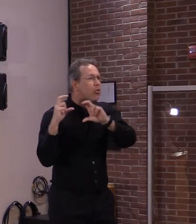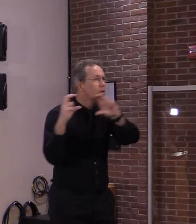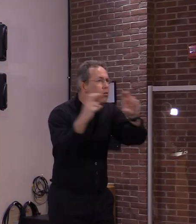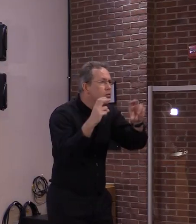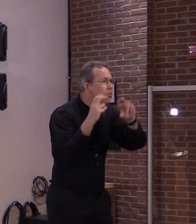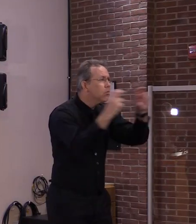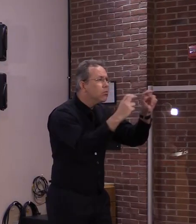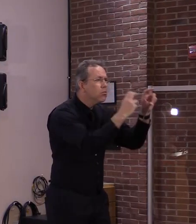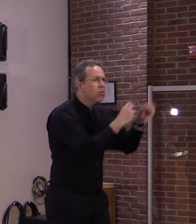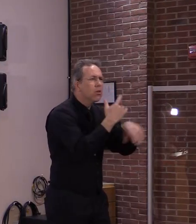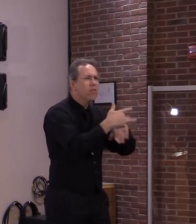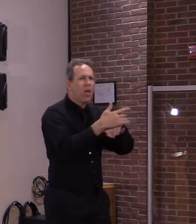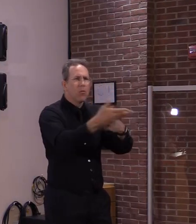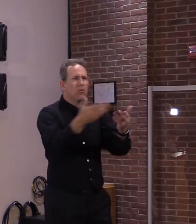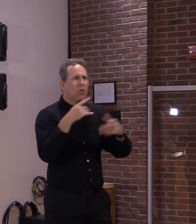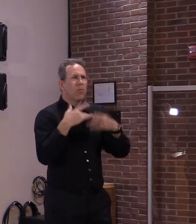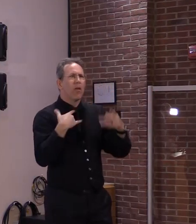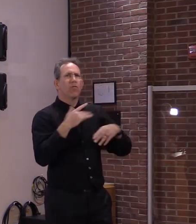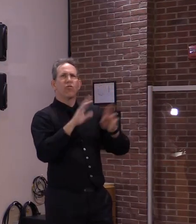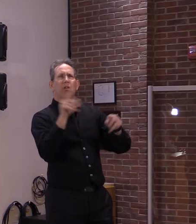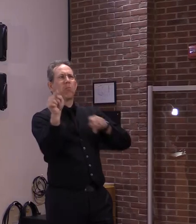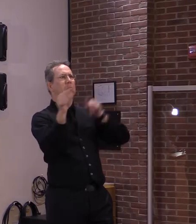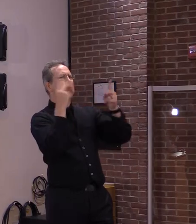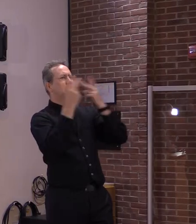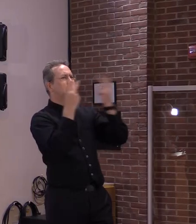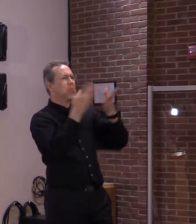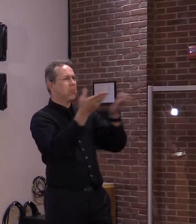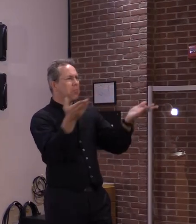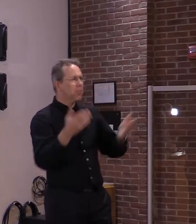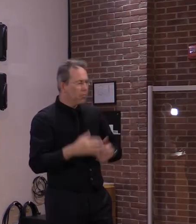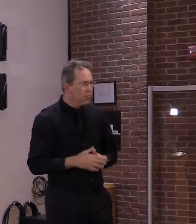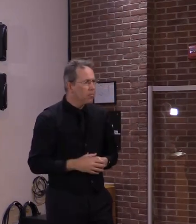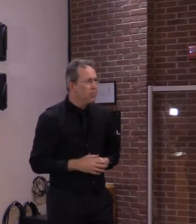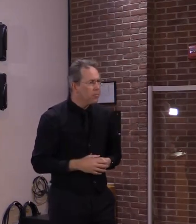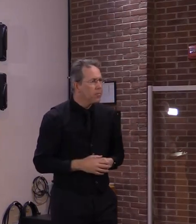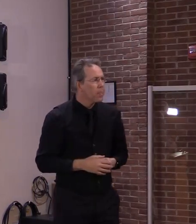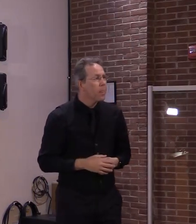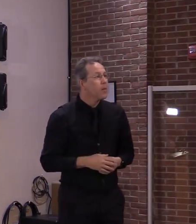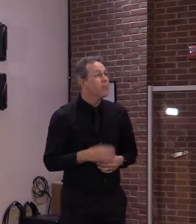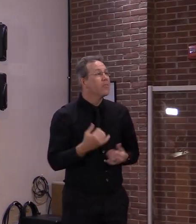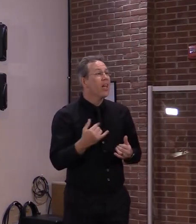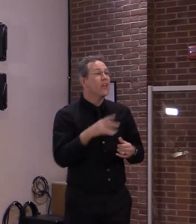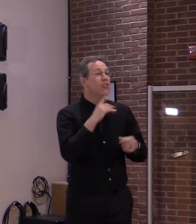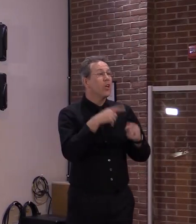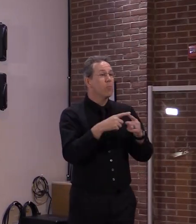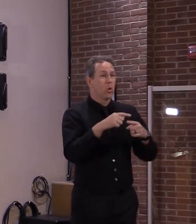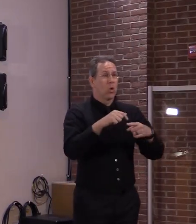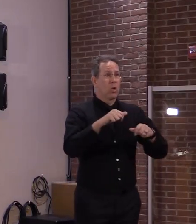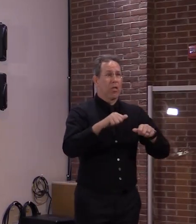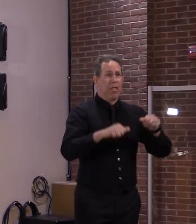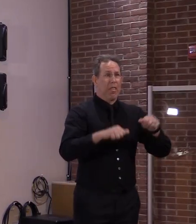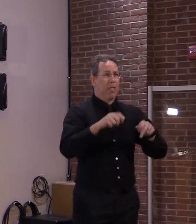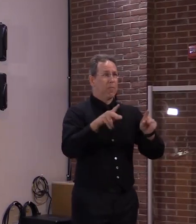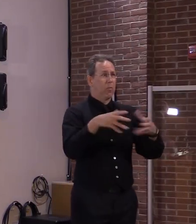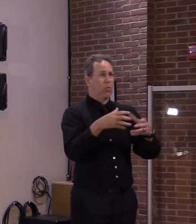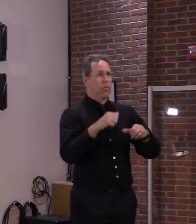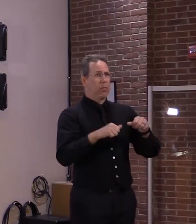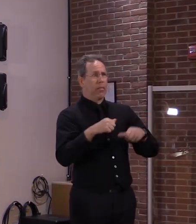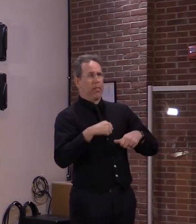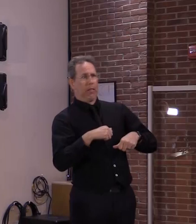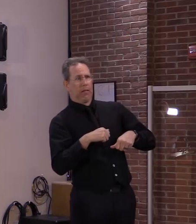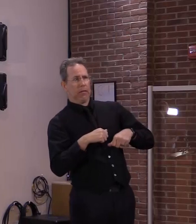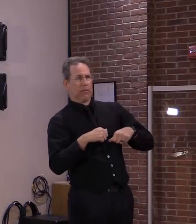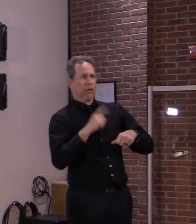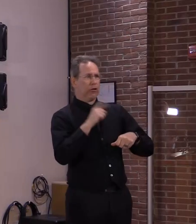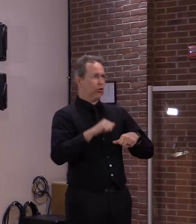already begun. So that's that part. But with regard to hesitancy as a general topic, it's really important, first